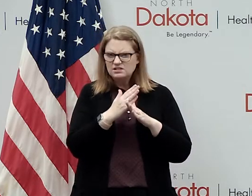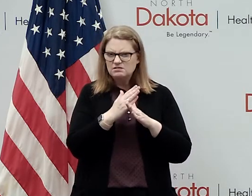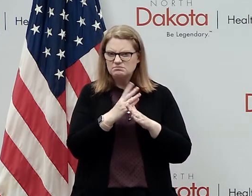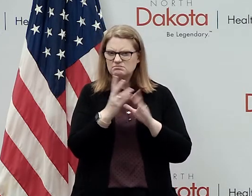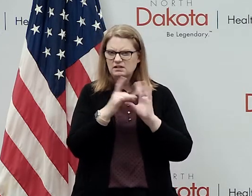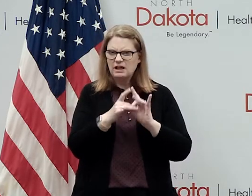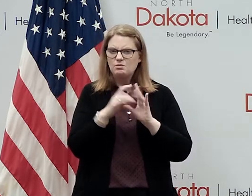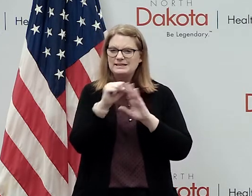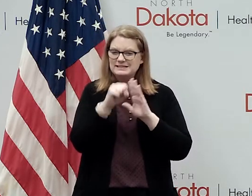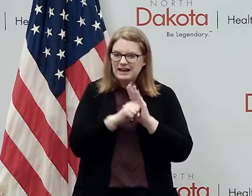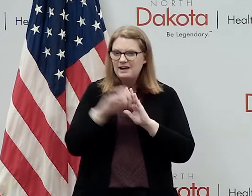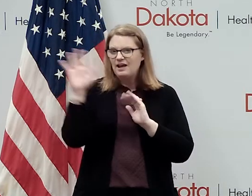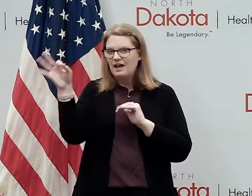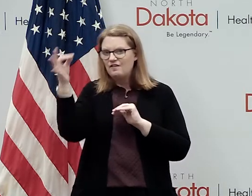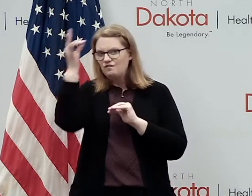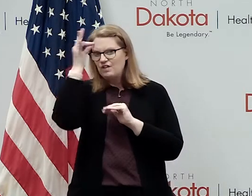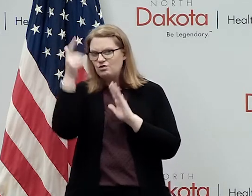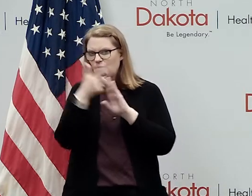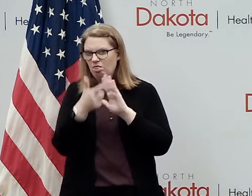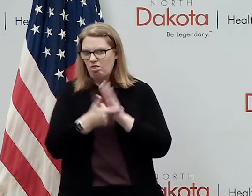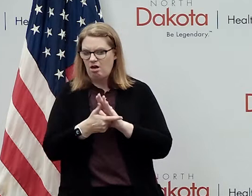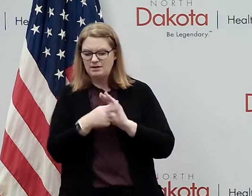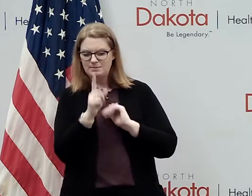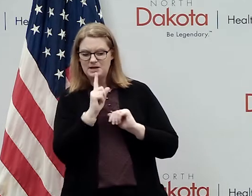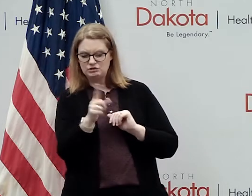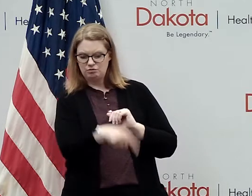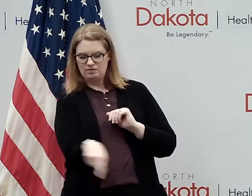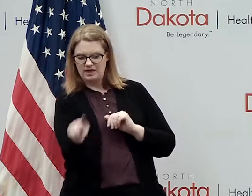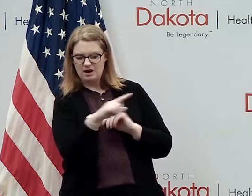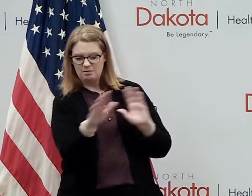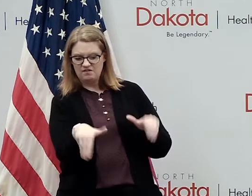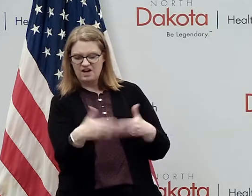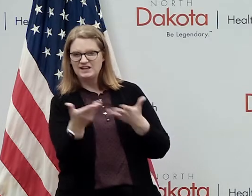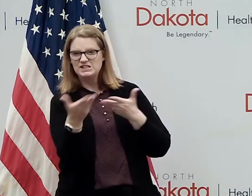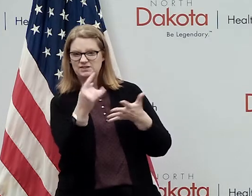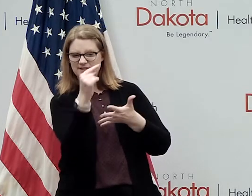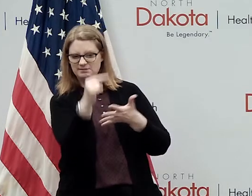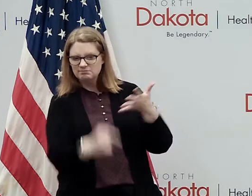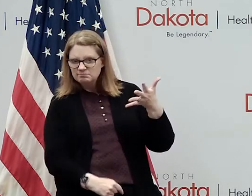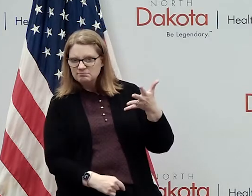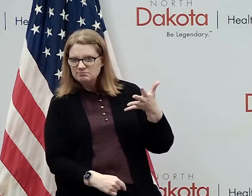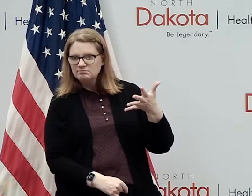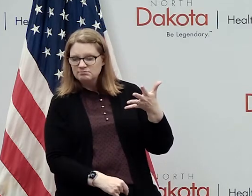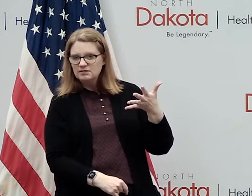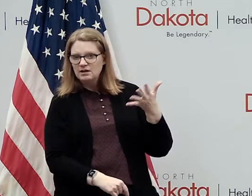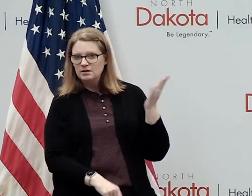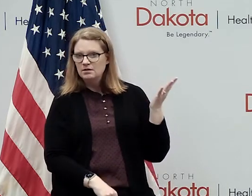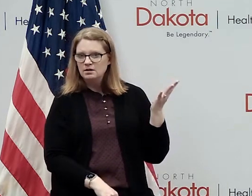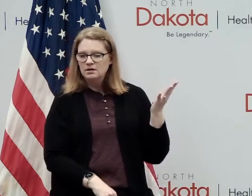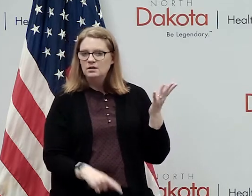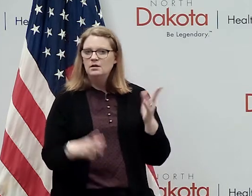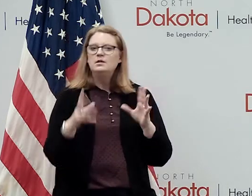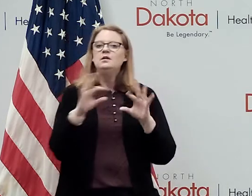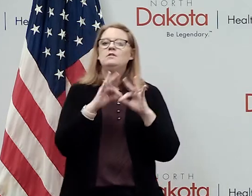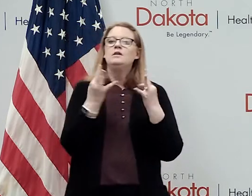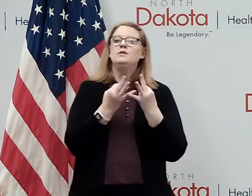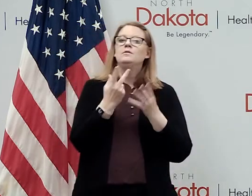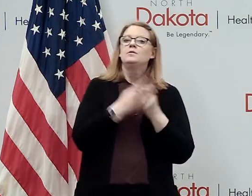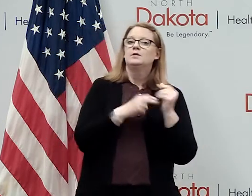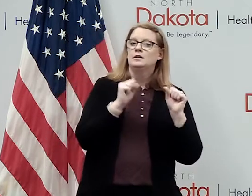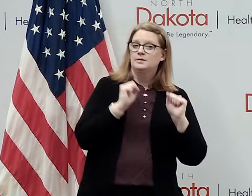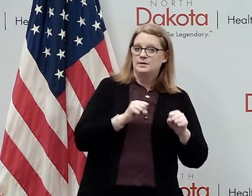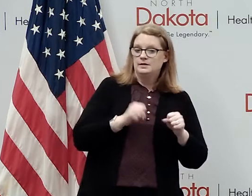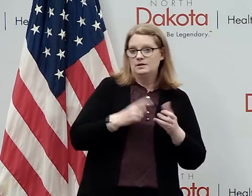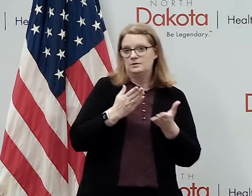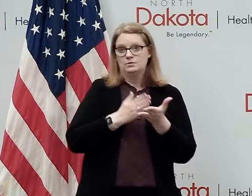help ensure individuals receive necessary care and services. To reinforce this concept, families have both the ability and the